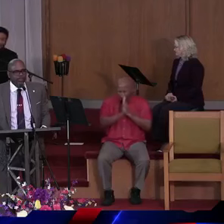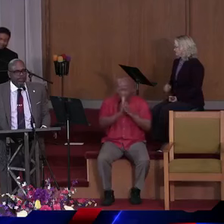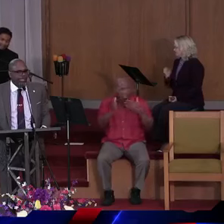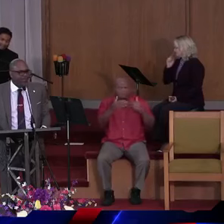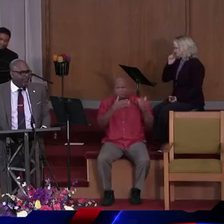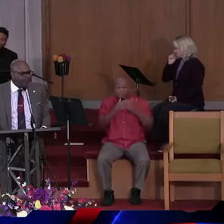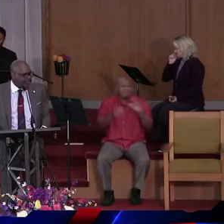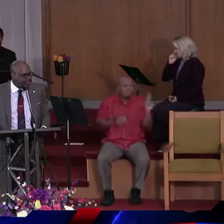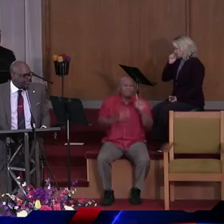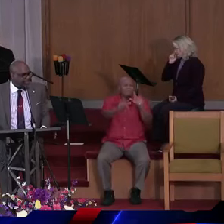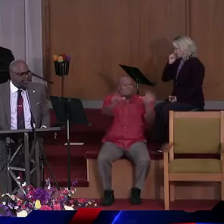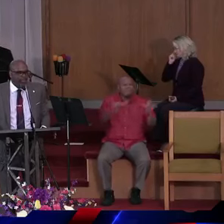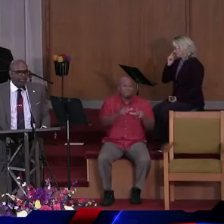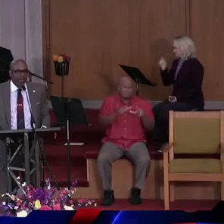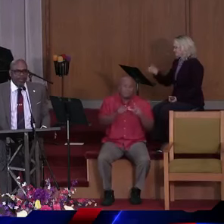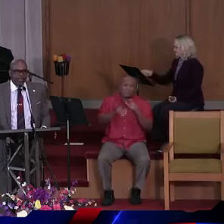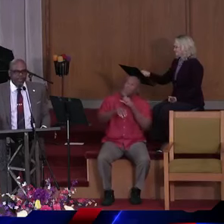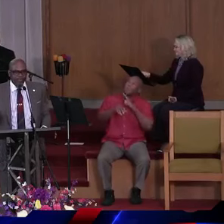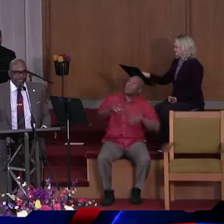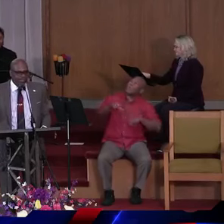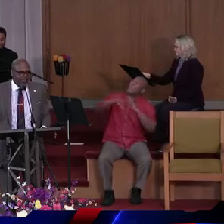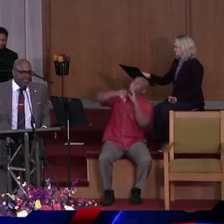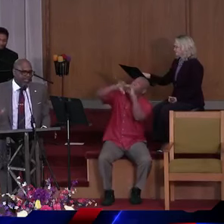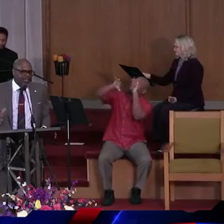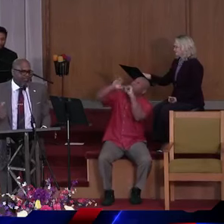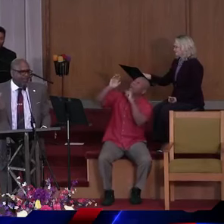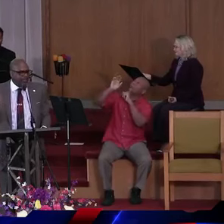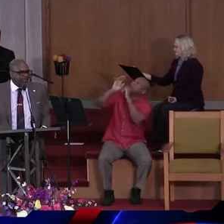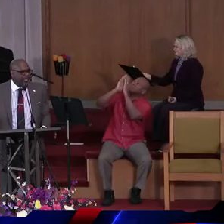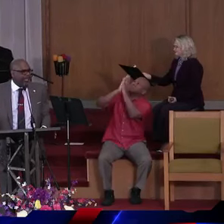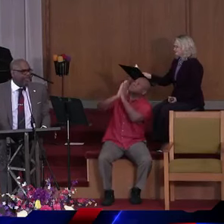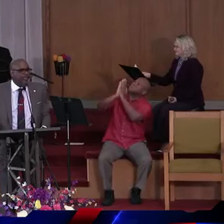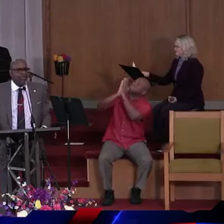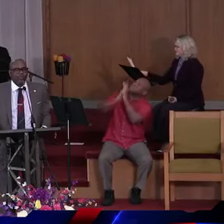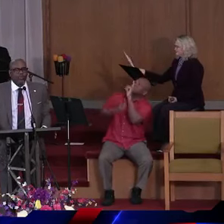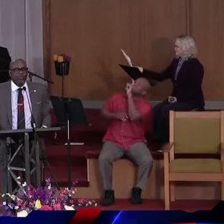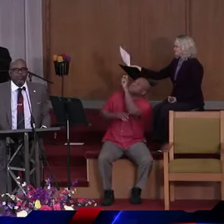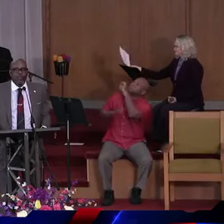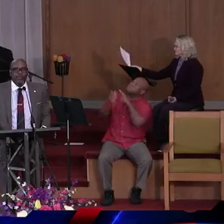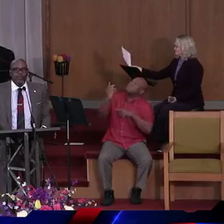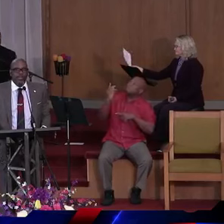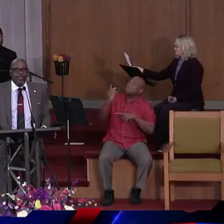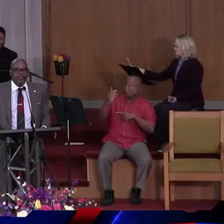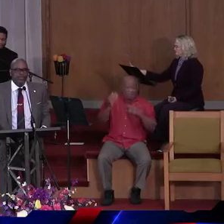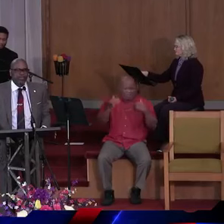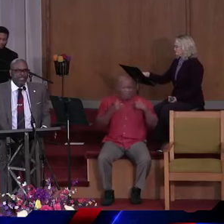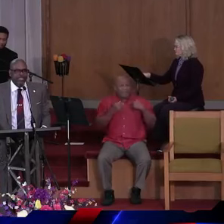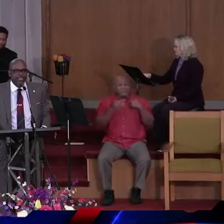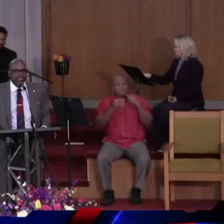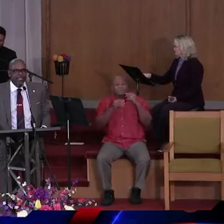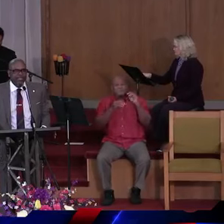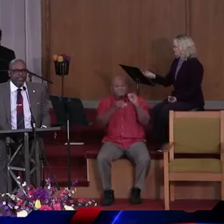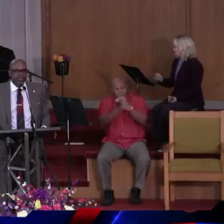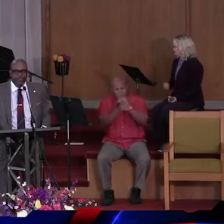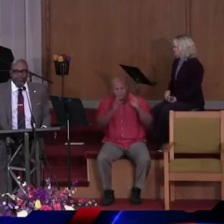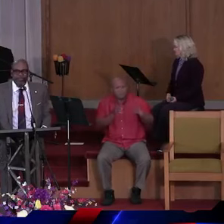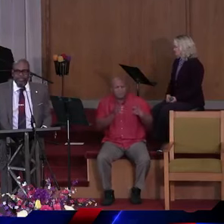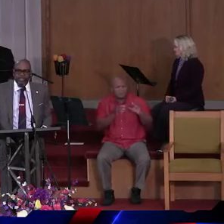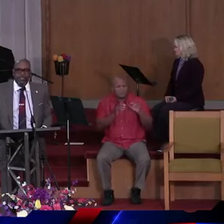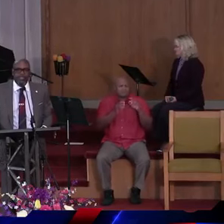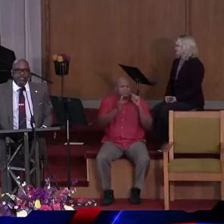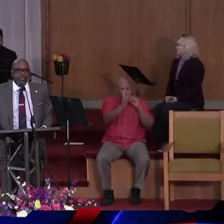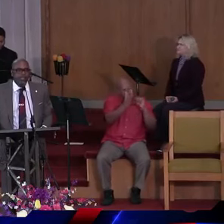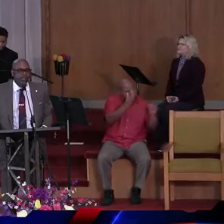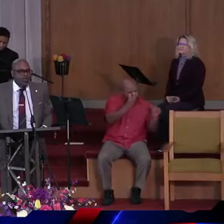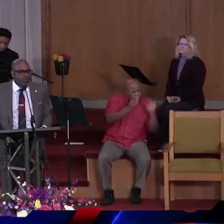to know that we have ministers monitoring and following up with your prayer requests. So send them in. Sister Bev's going to